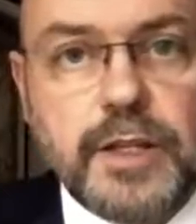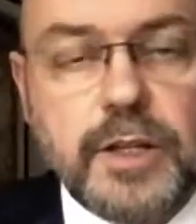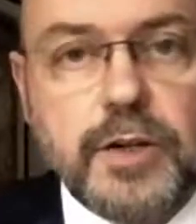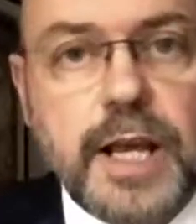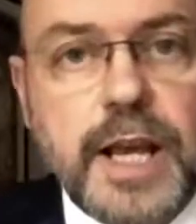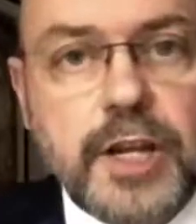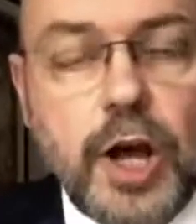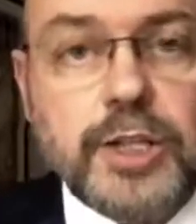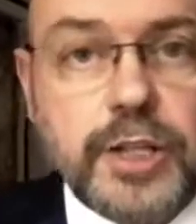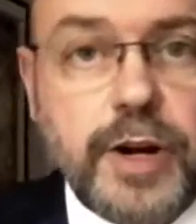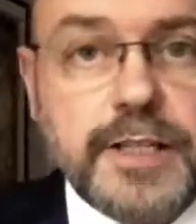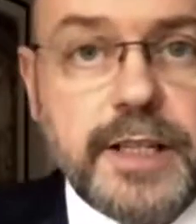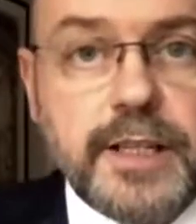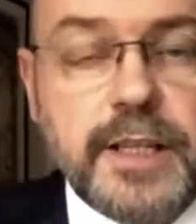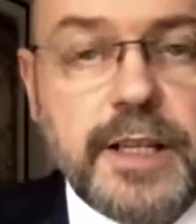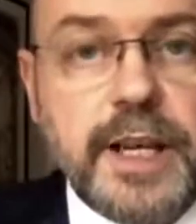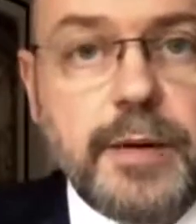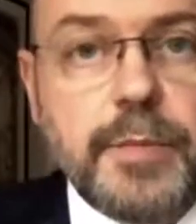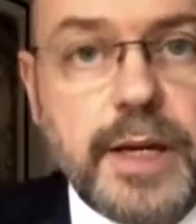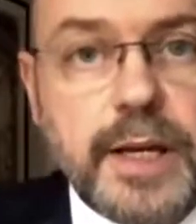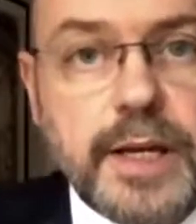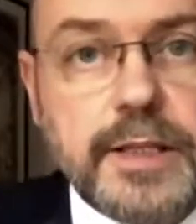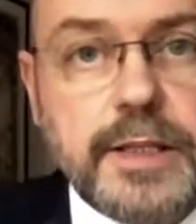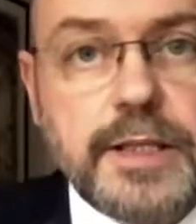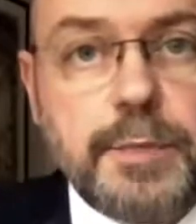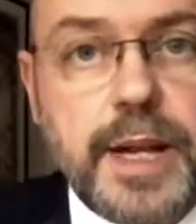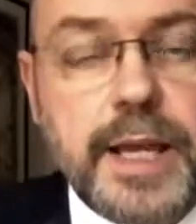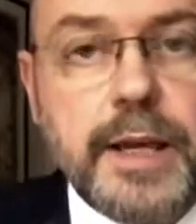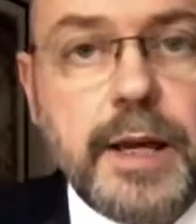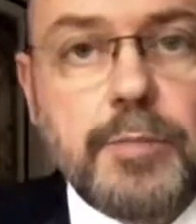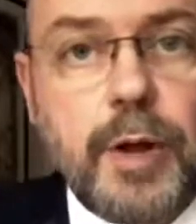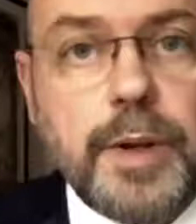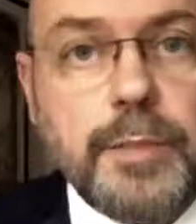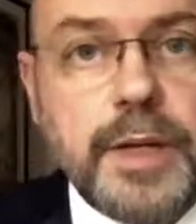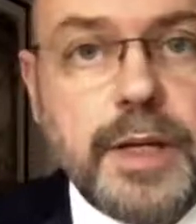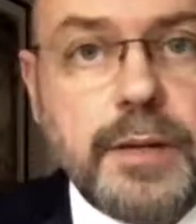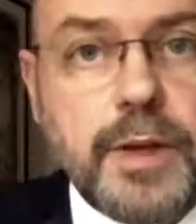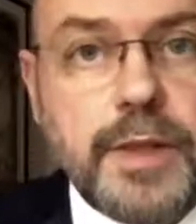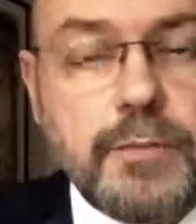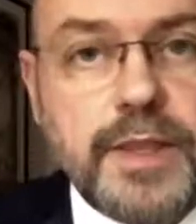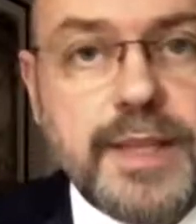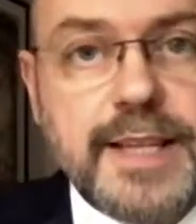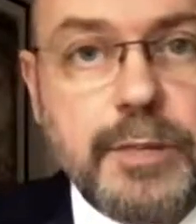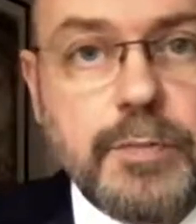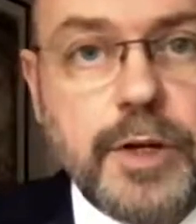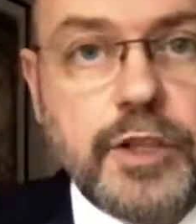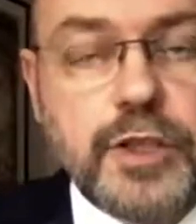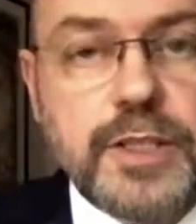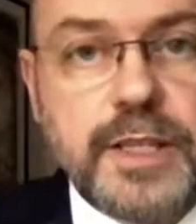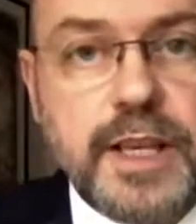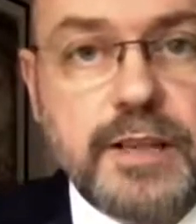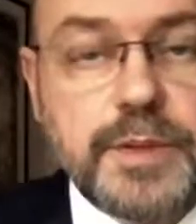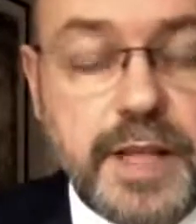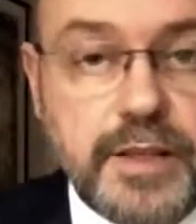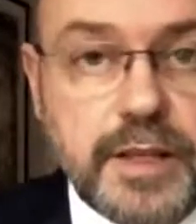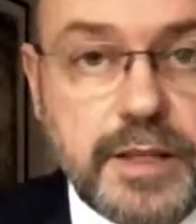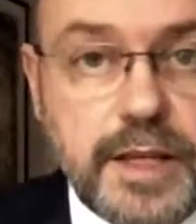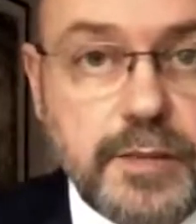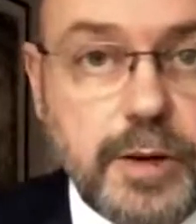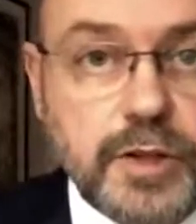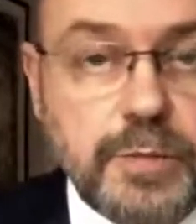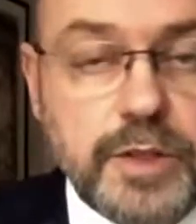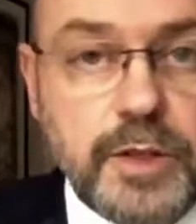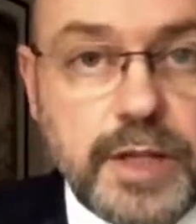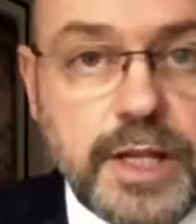Conservatives say that you're not addressing the supply problem with the same urgency. They say